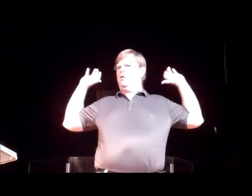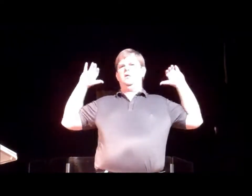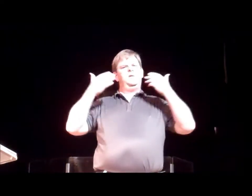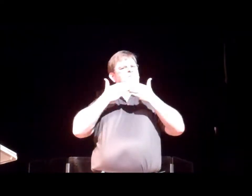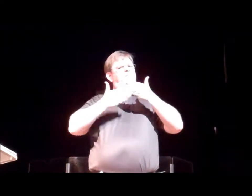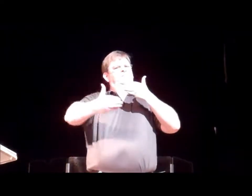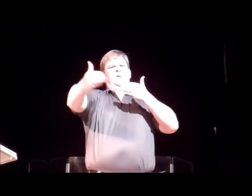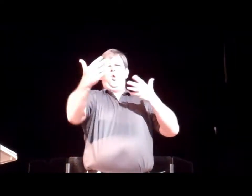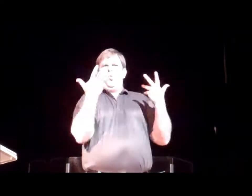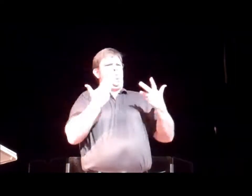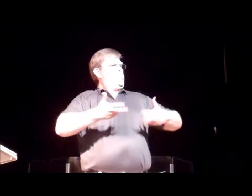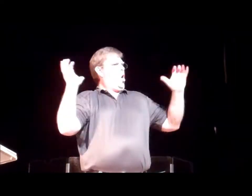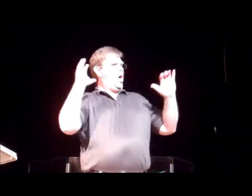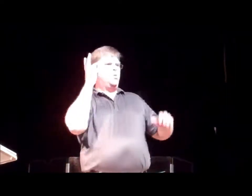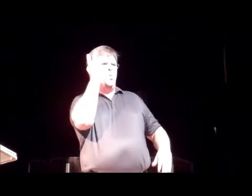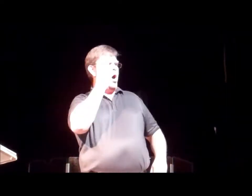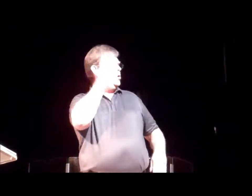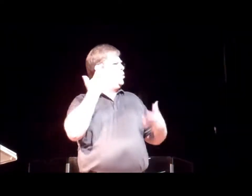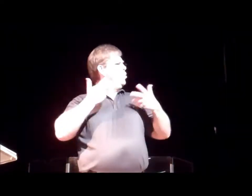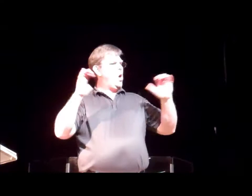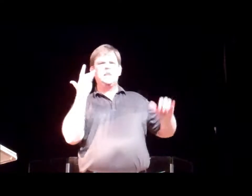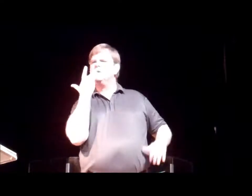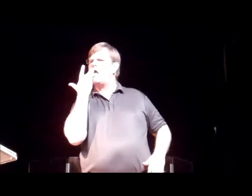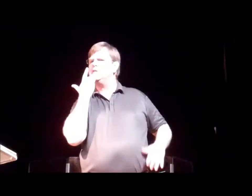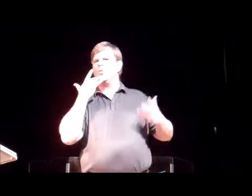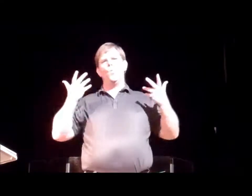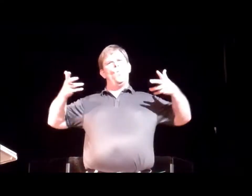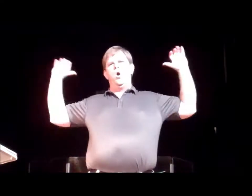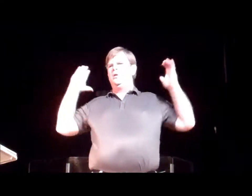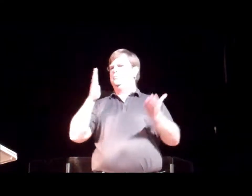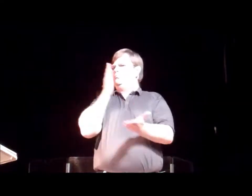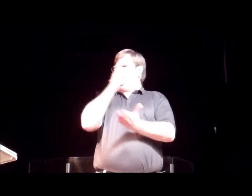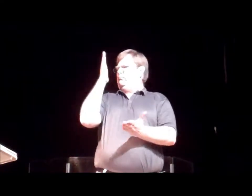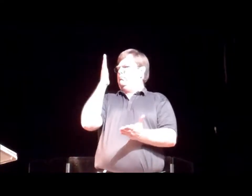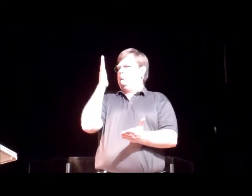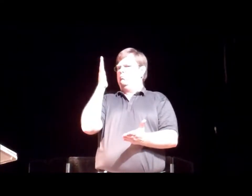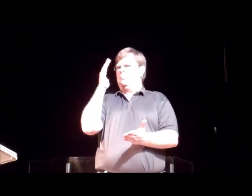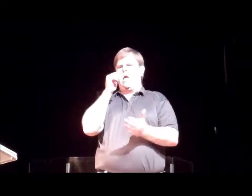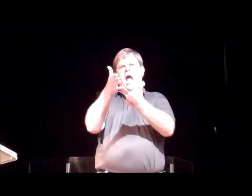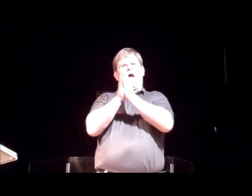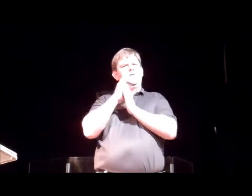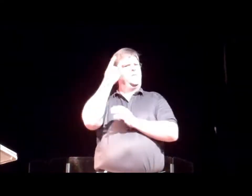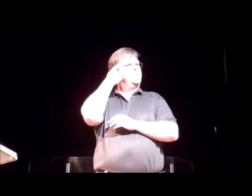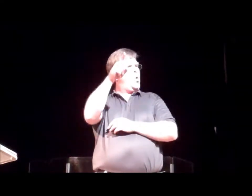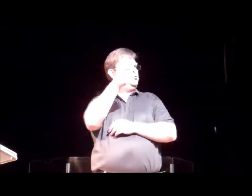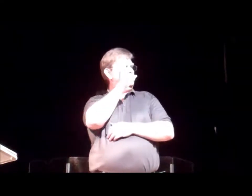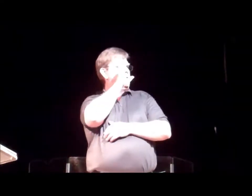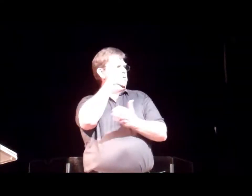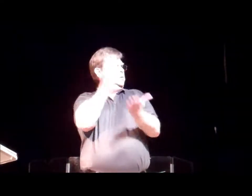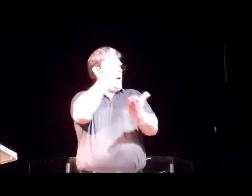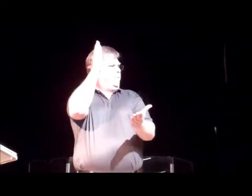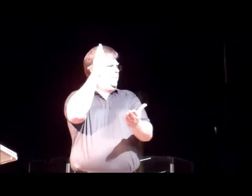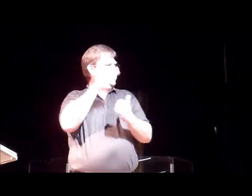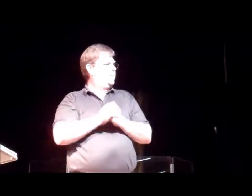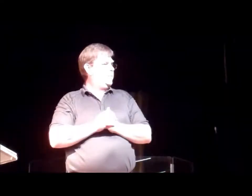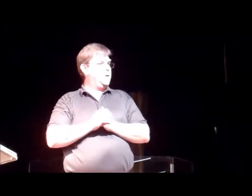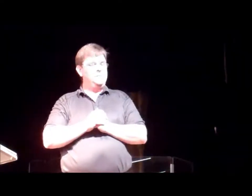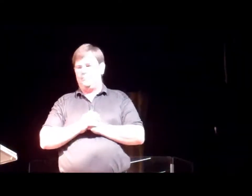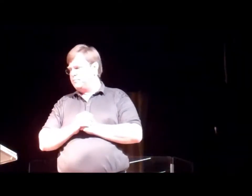wine. When he got the first taste of it, he did not want to have any further drink. He stopped drinking. He had asked for a